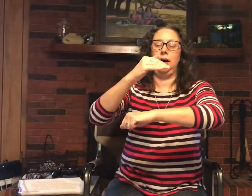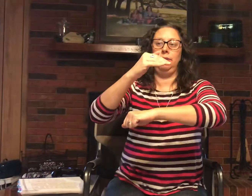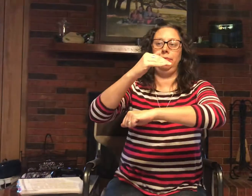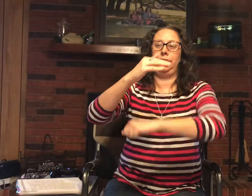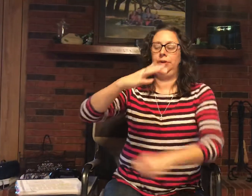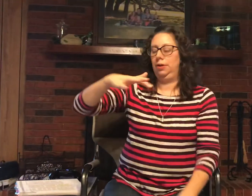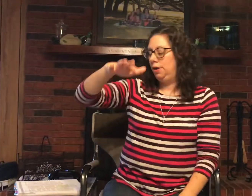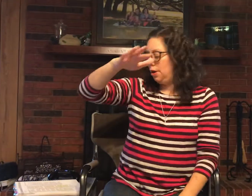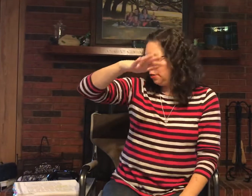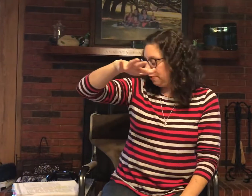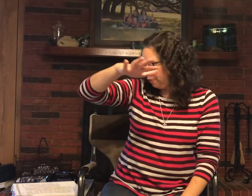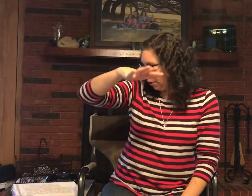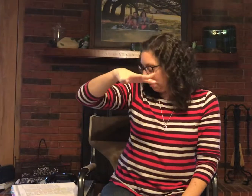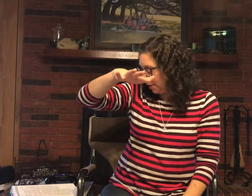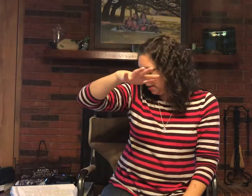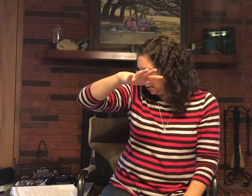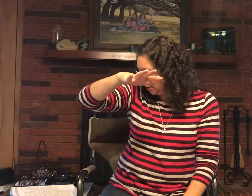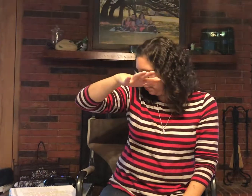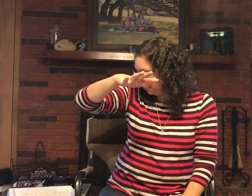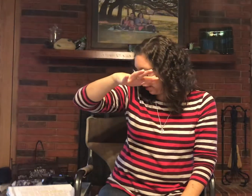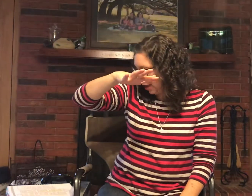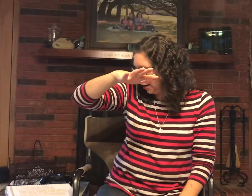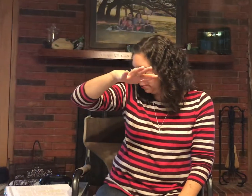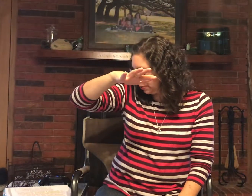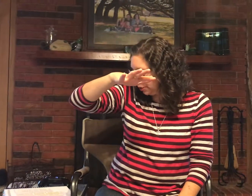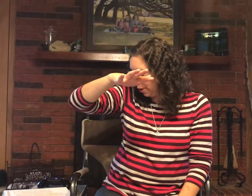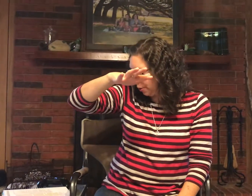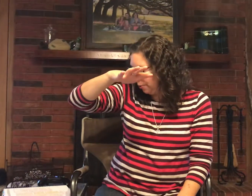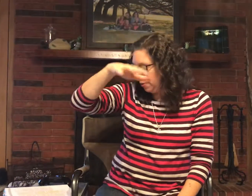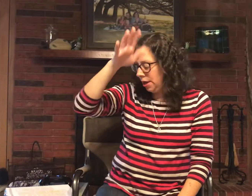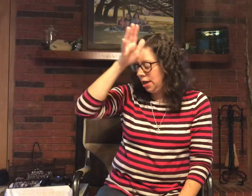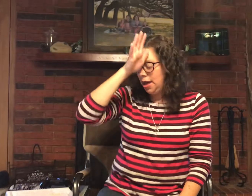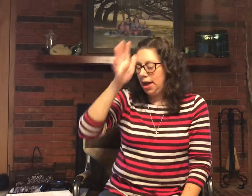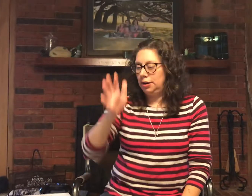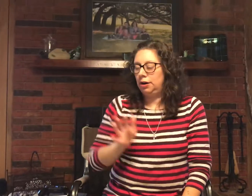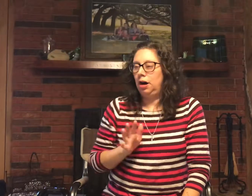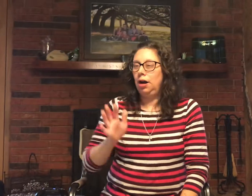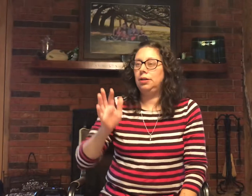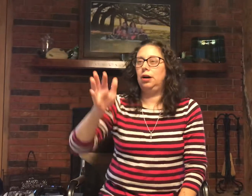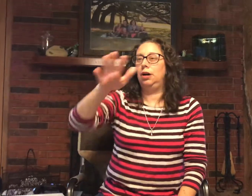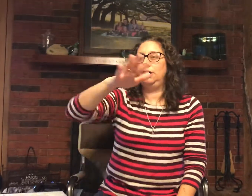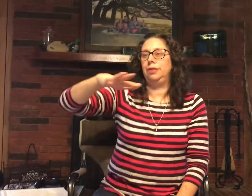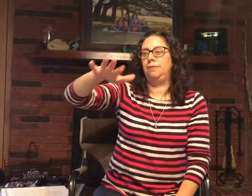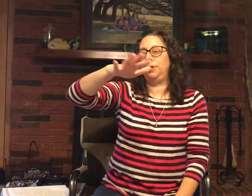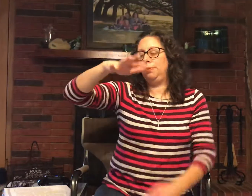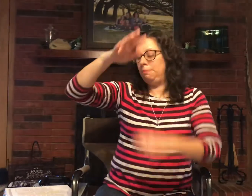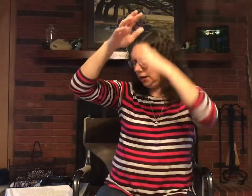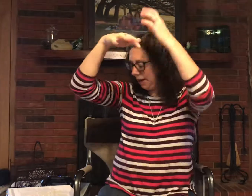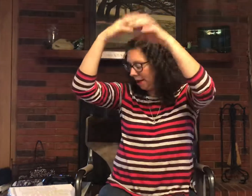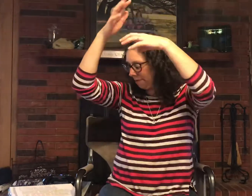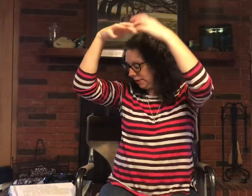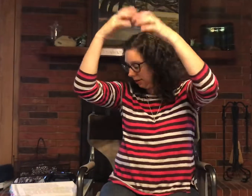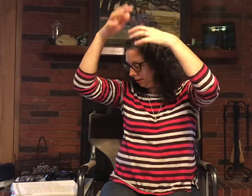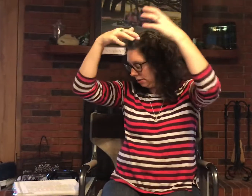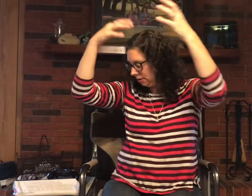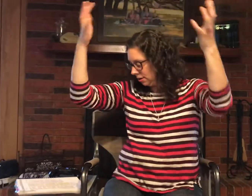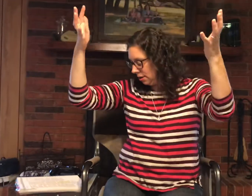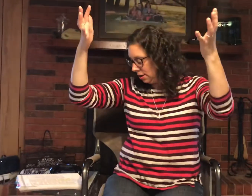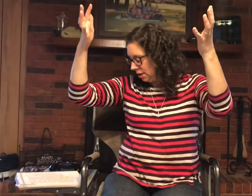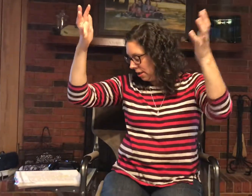above the firmament. And it was so. And God called the firmament heaven,